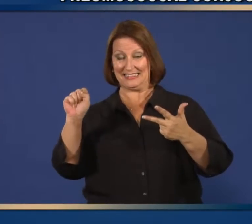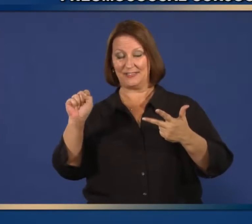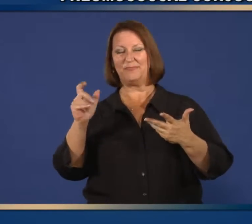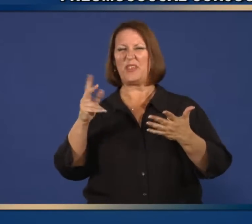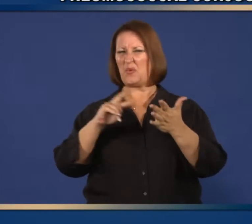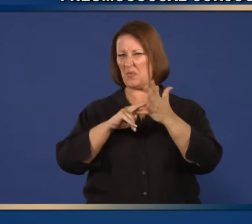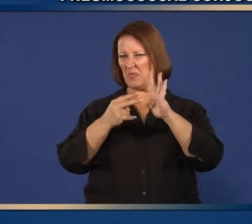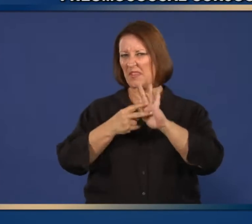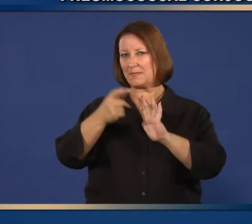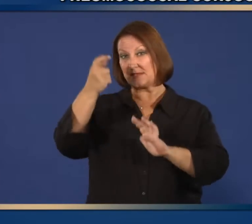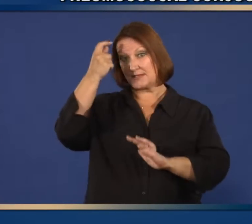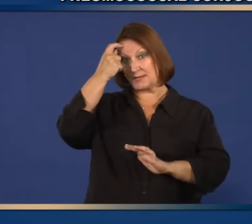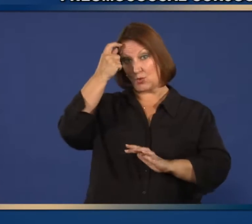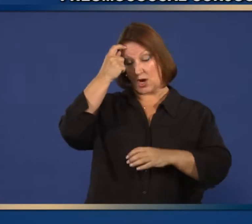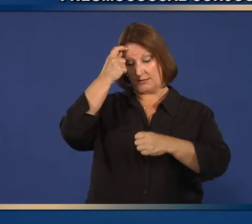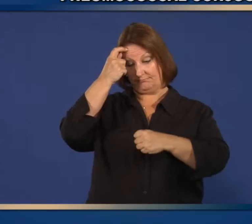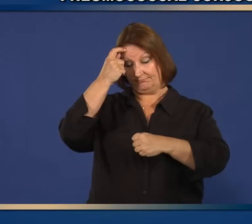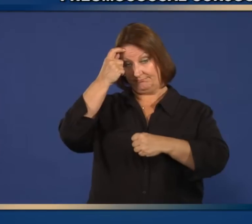children.